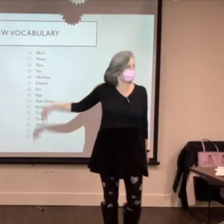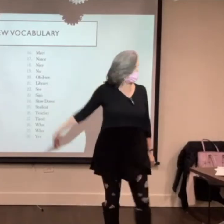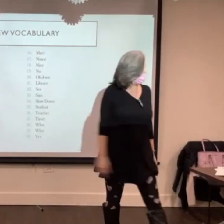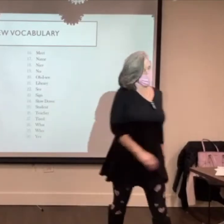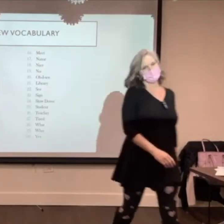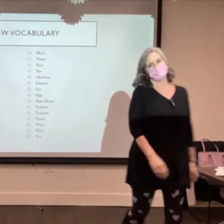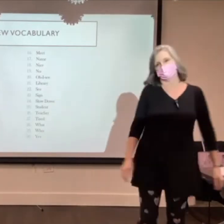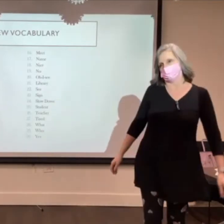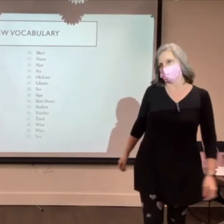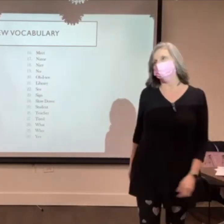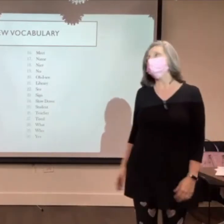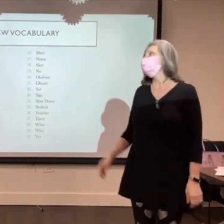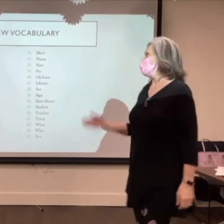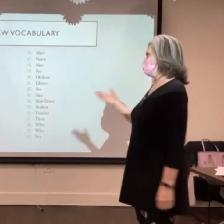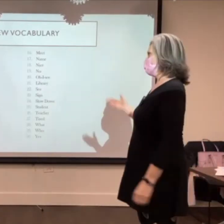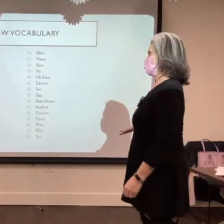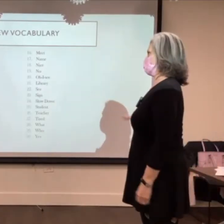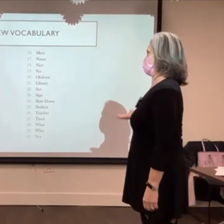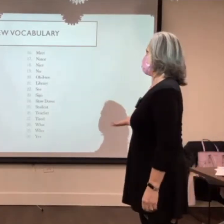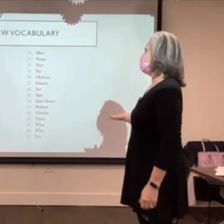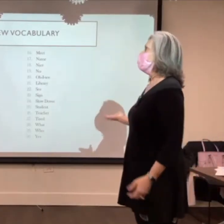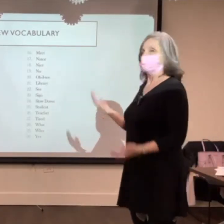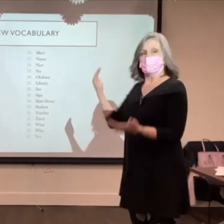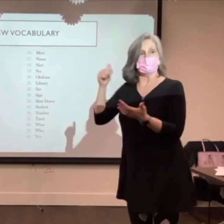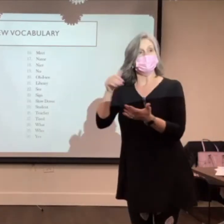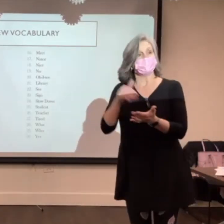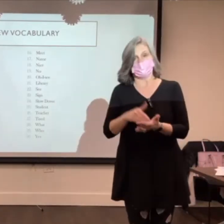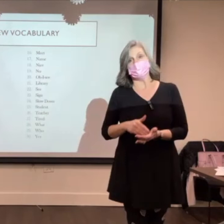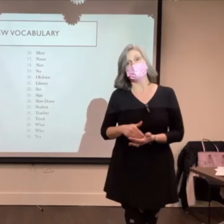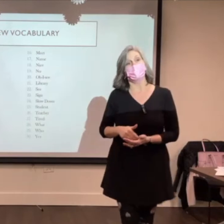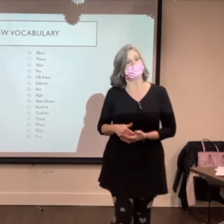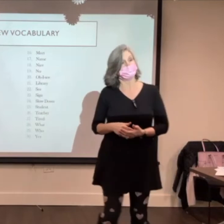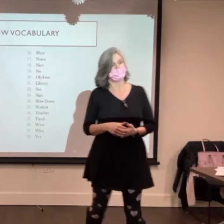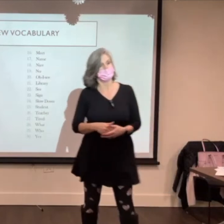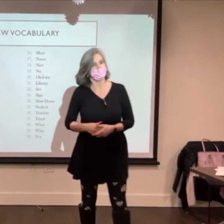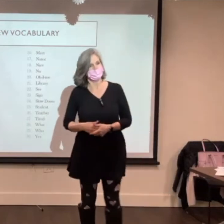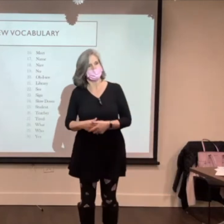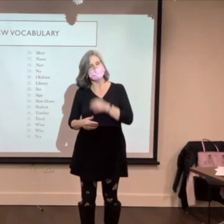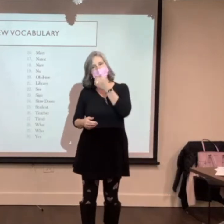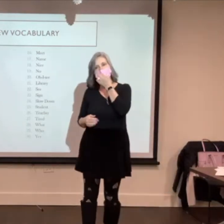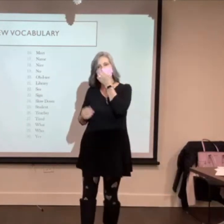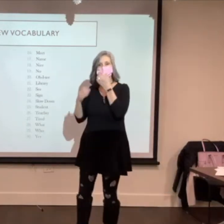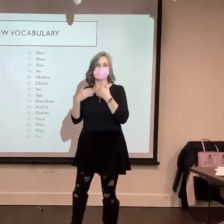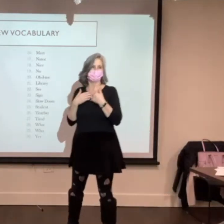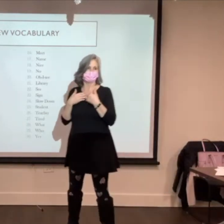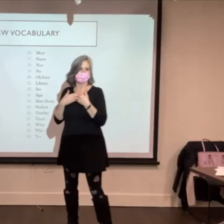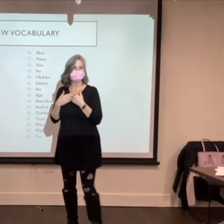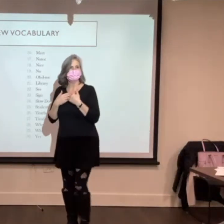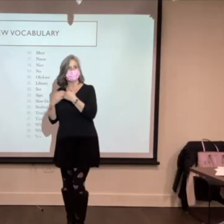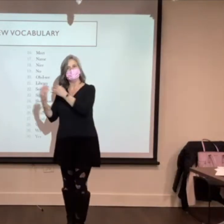the vocabulary words that we were just doing. Would you like me to just repeat them over with my voice? See, now because we're hearing, we can use